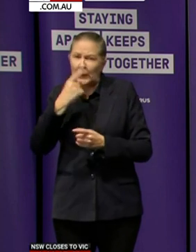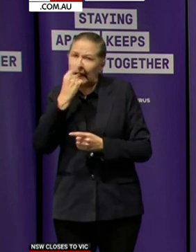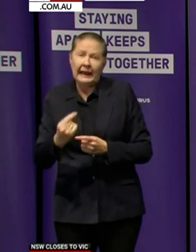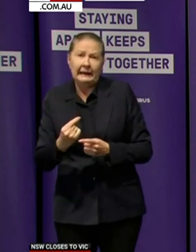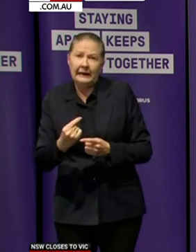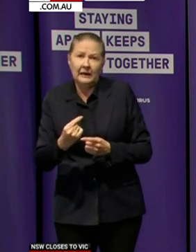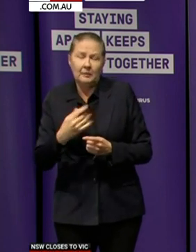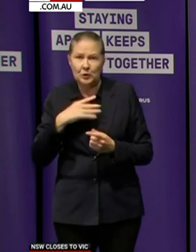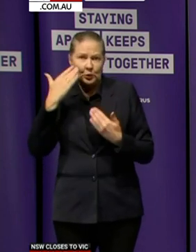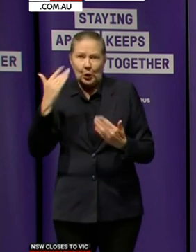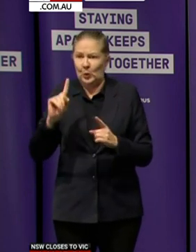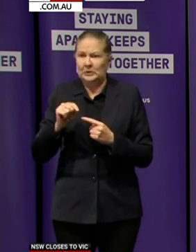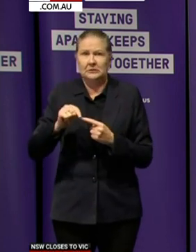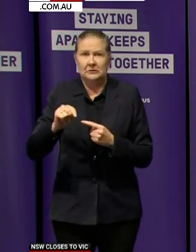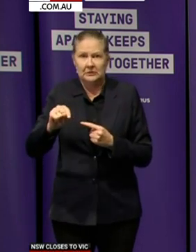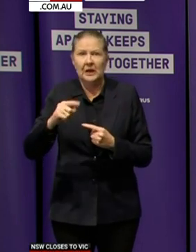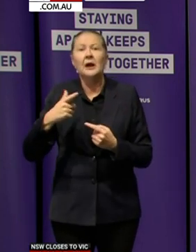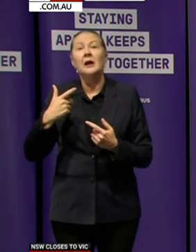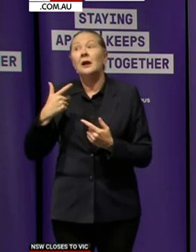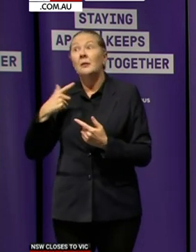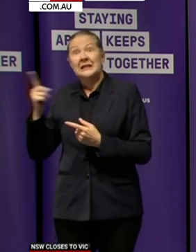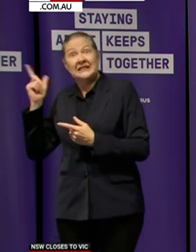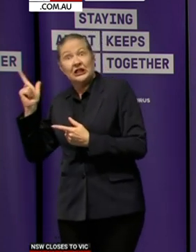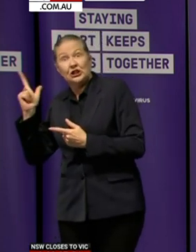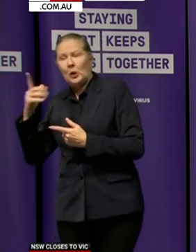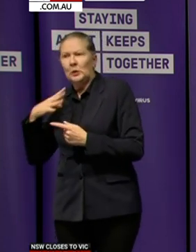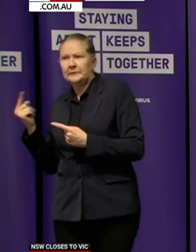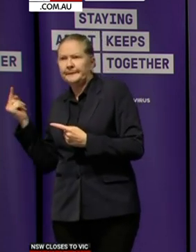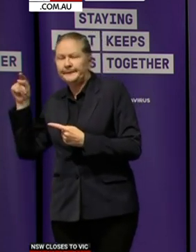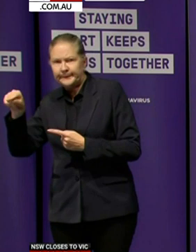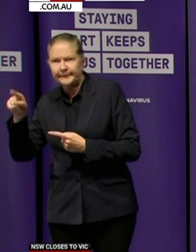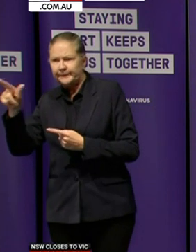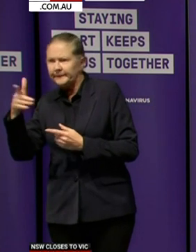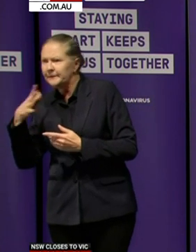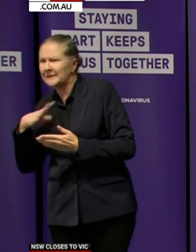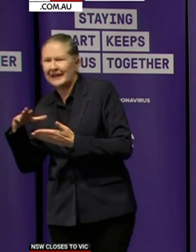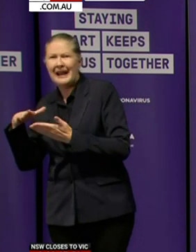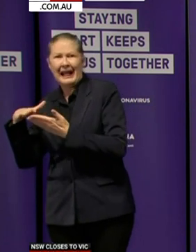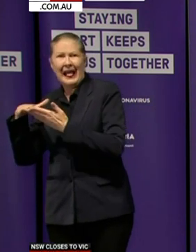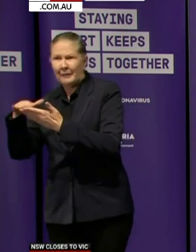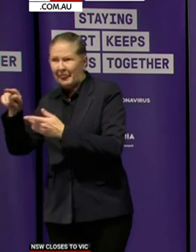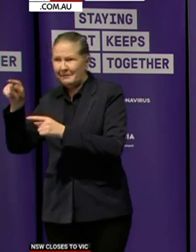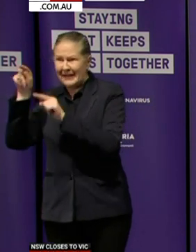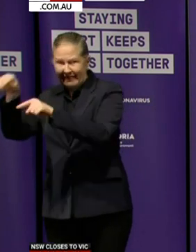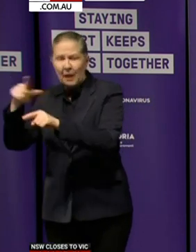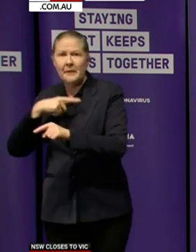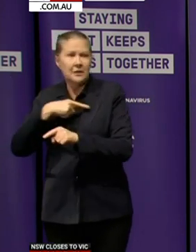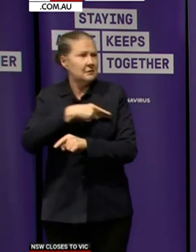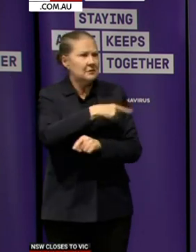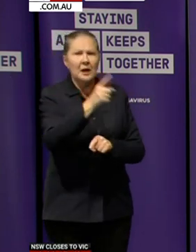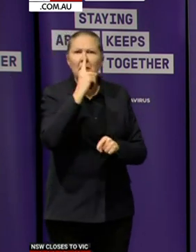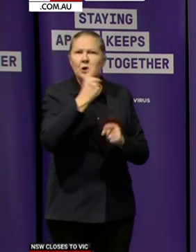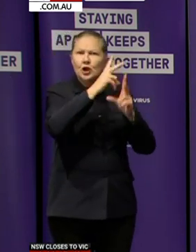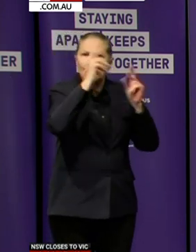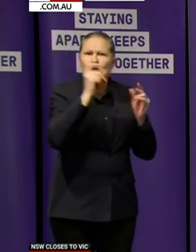of those teachers will be performing is for parents who are working in essential jobs that can't be done from